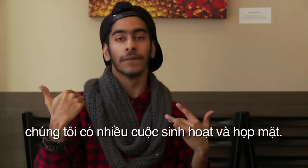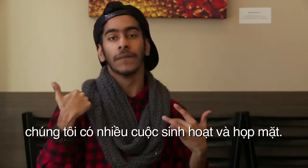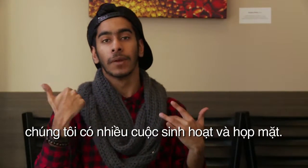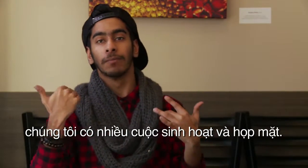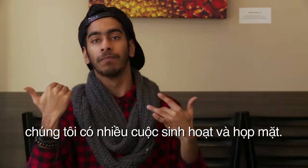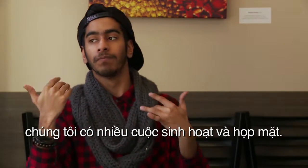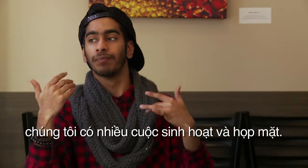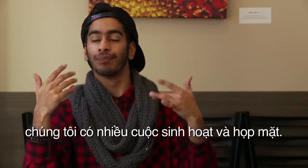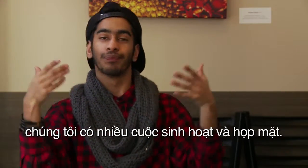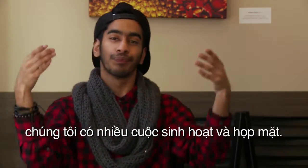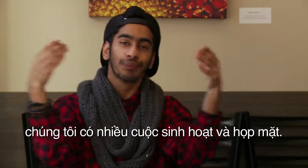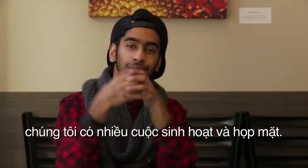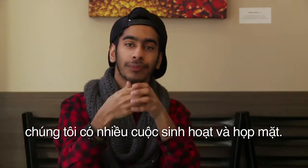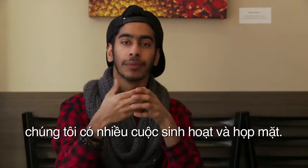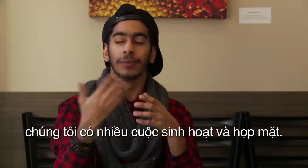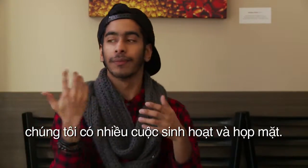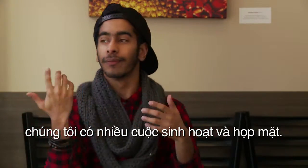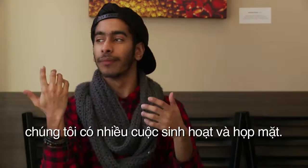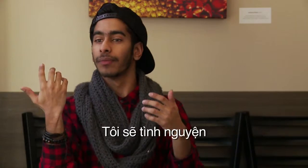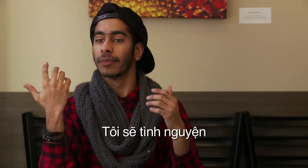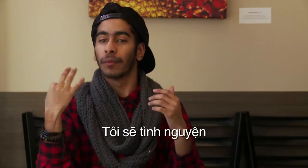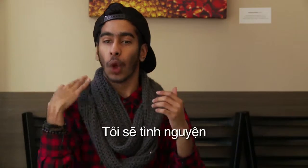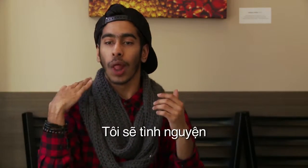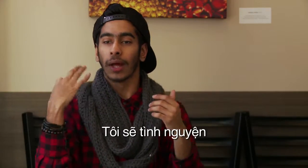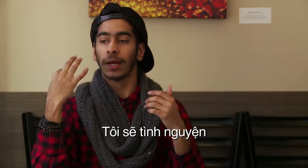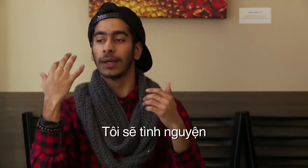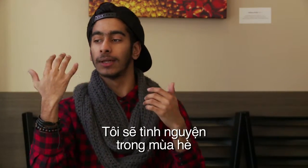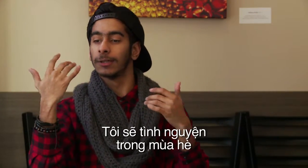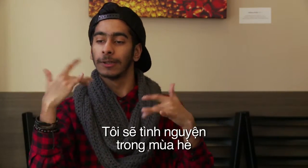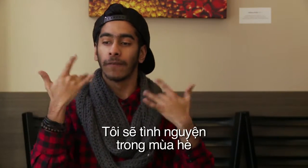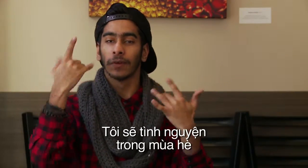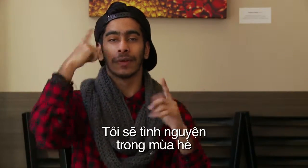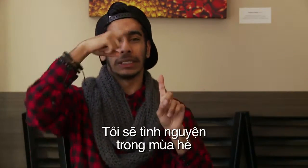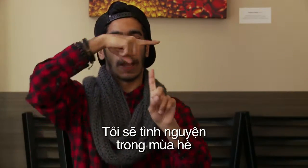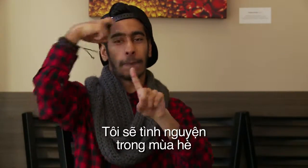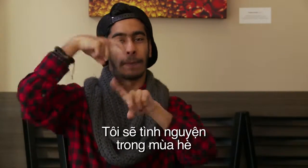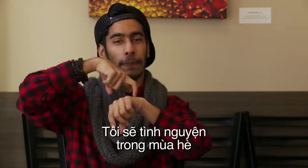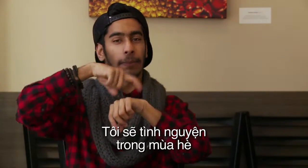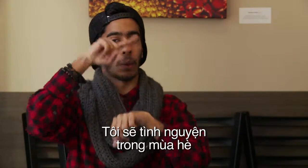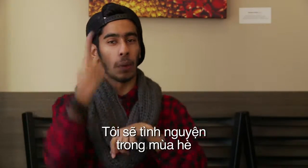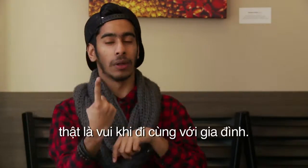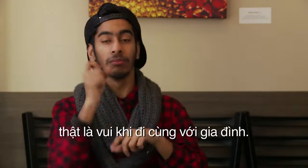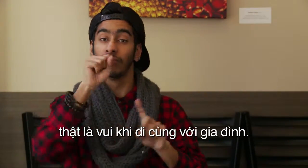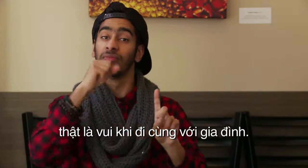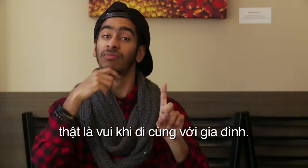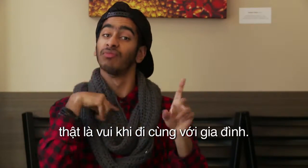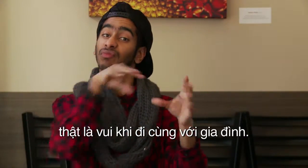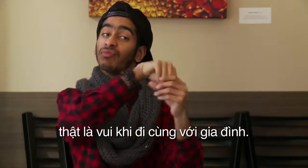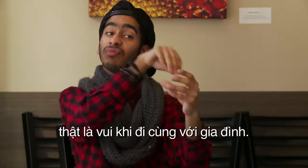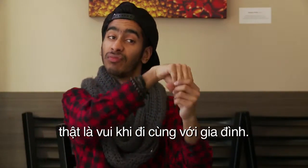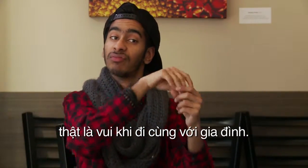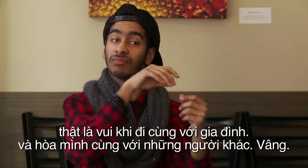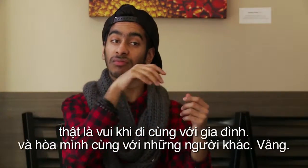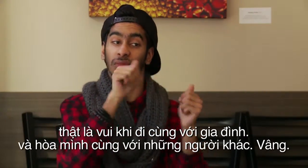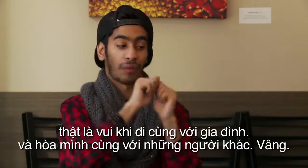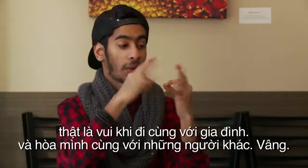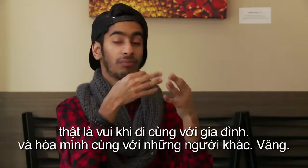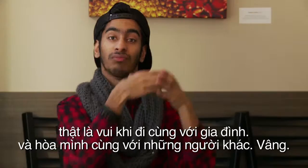events and gatherings. I'll volunteer during the summertime. And it's great to go with my